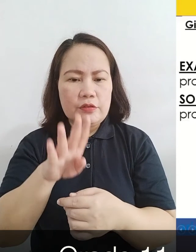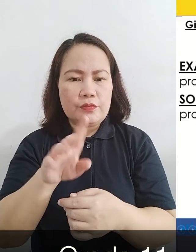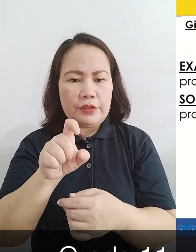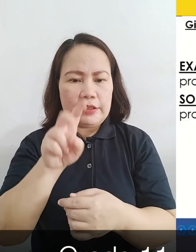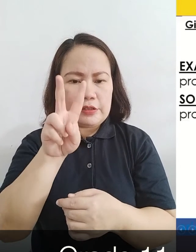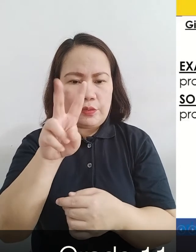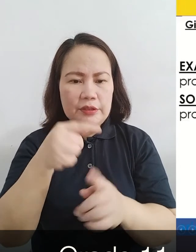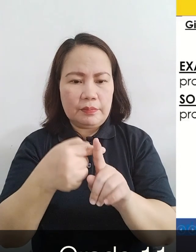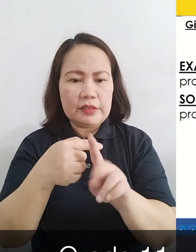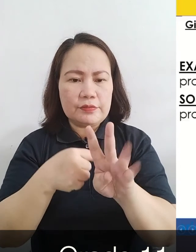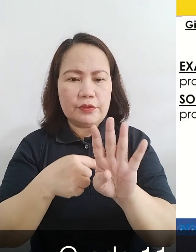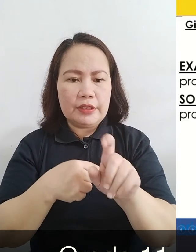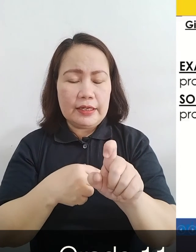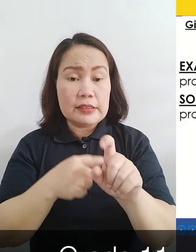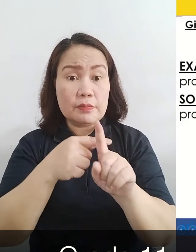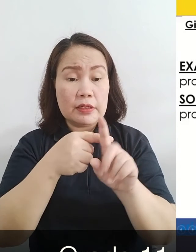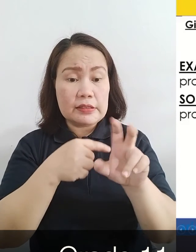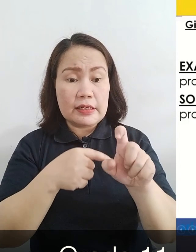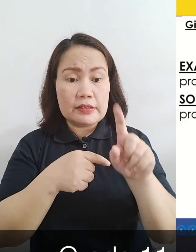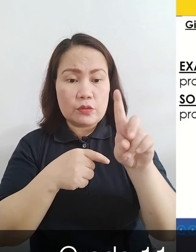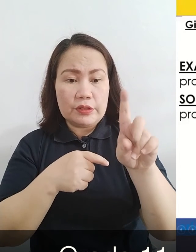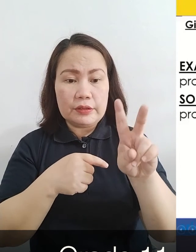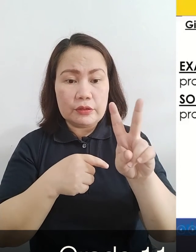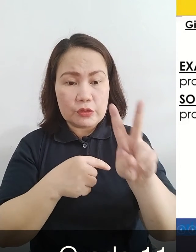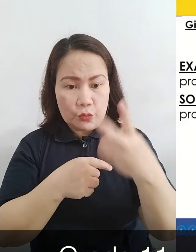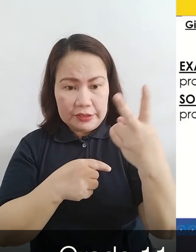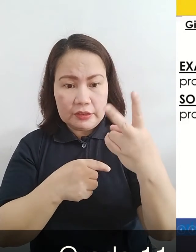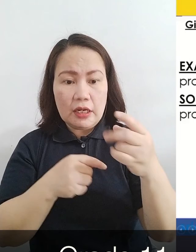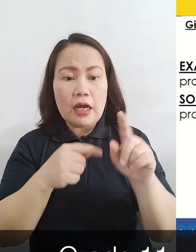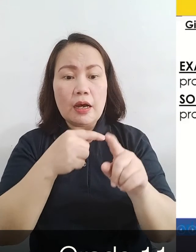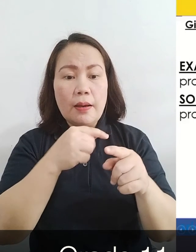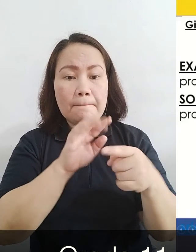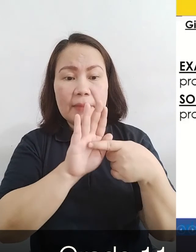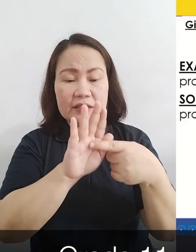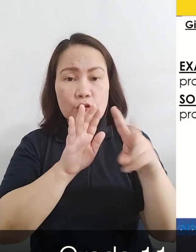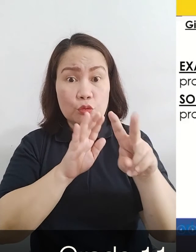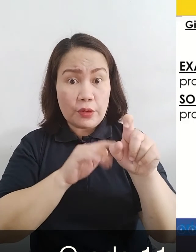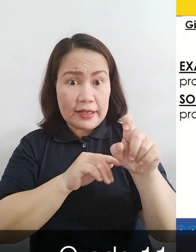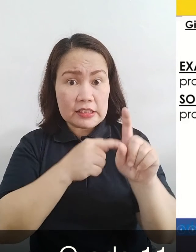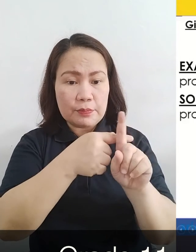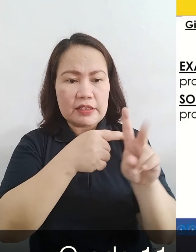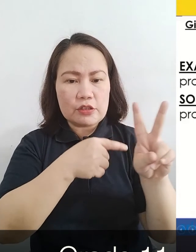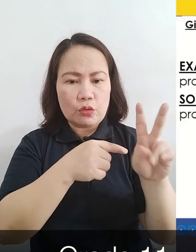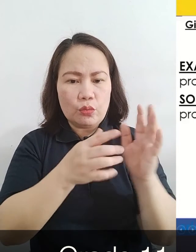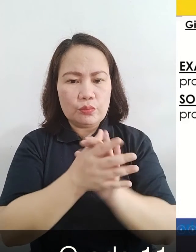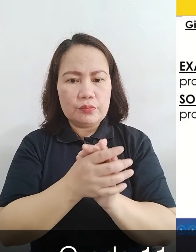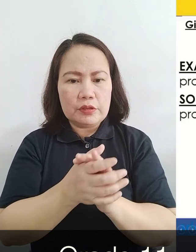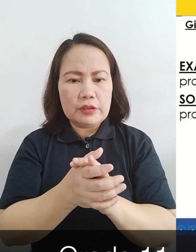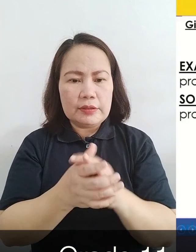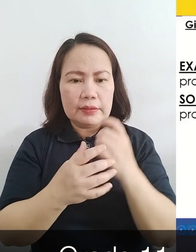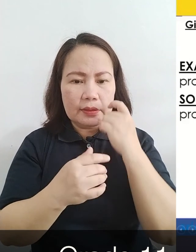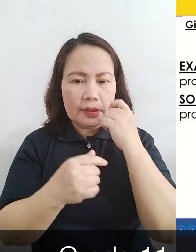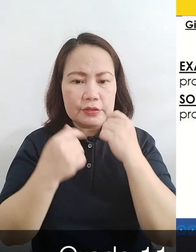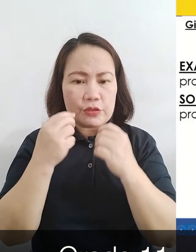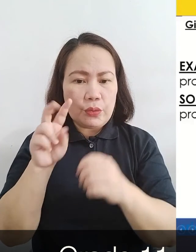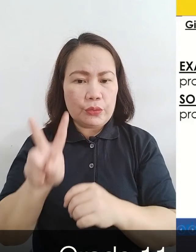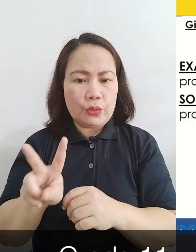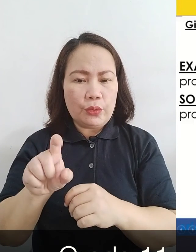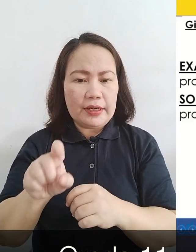then combine similar terms, copy 2x cubed. Negative 4x squared plus x squared is negative 3x